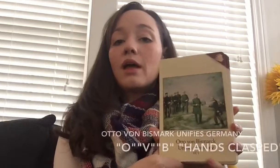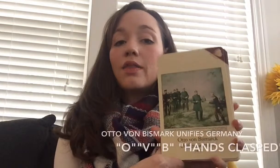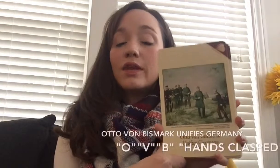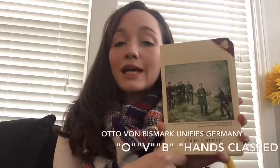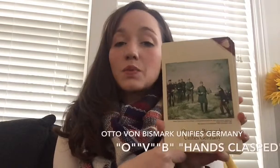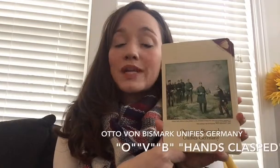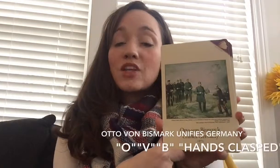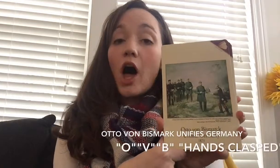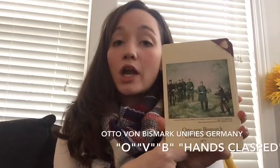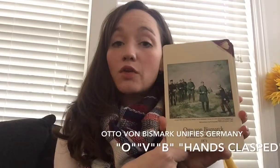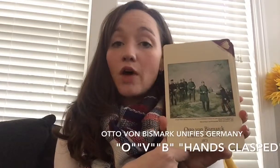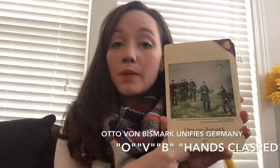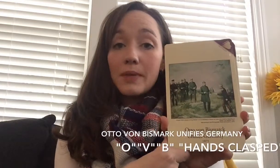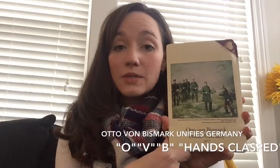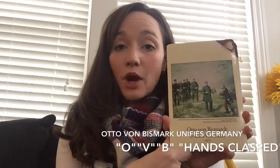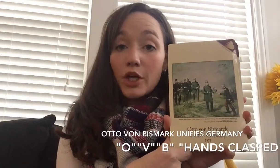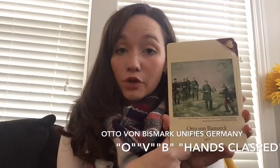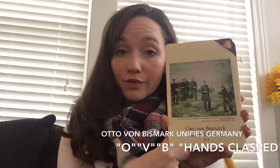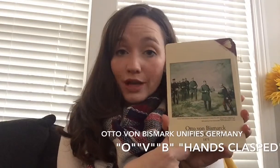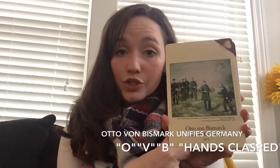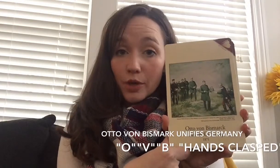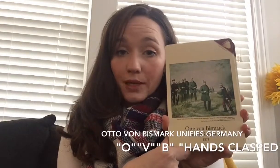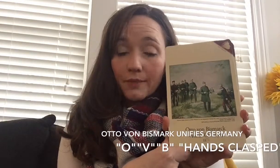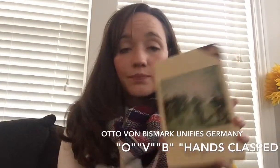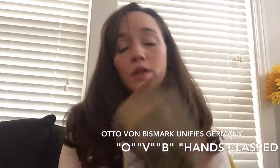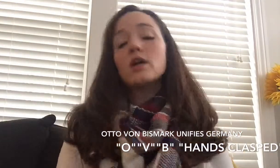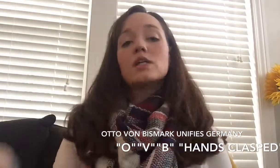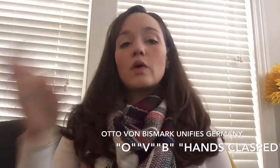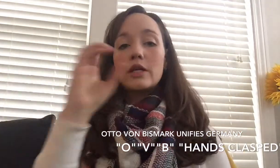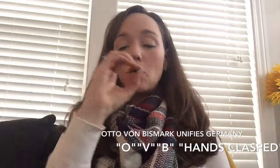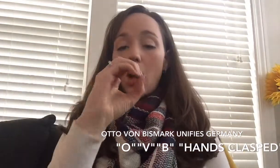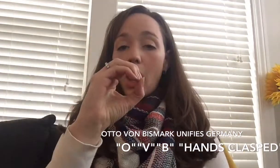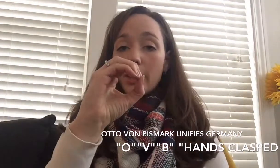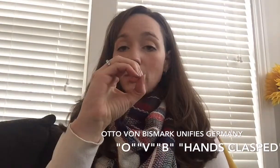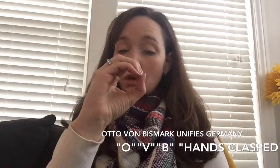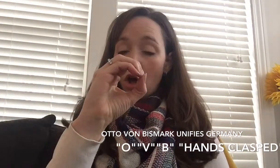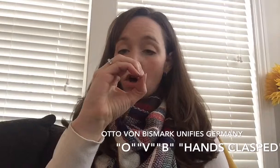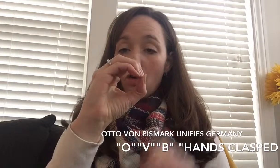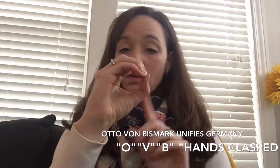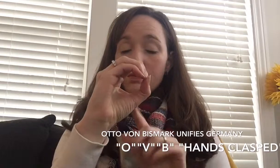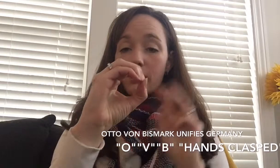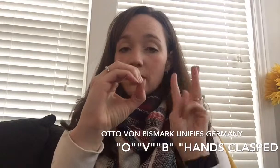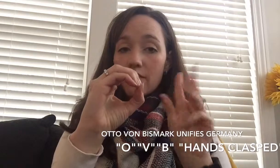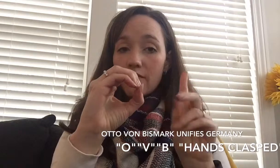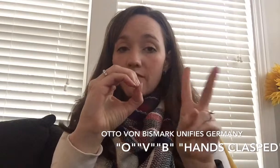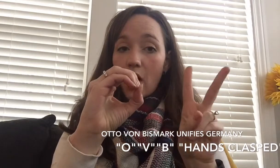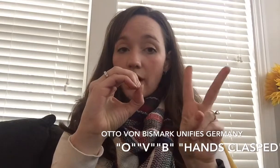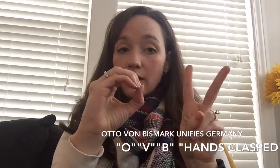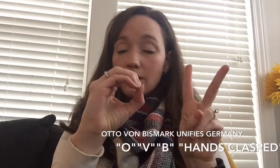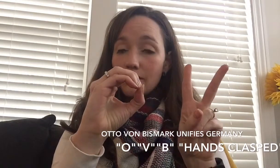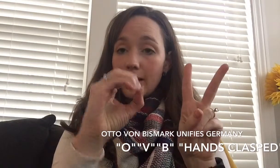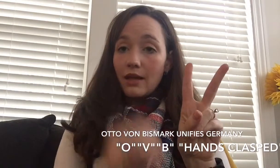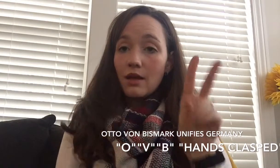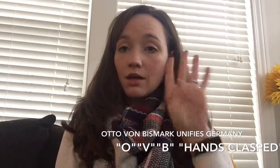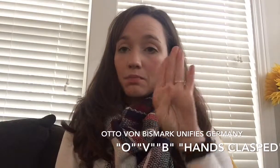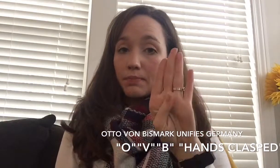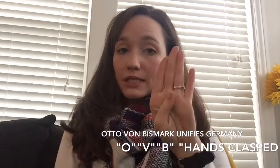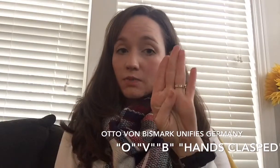The next one is Otto von Bismarck unifies Germany. So I do Otto, O, von, V,